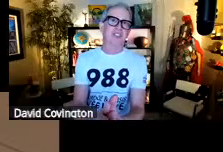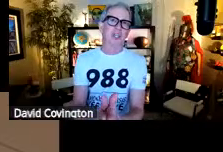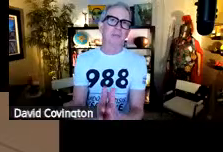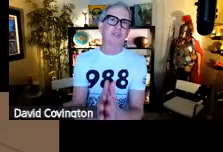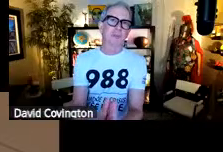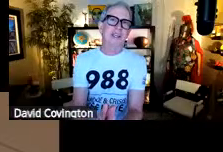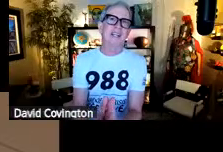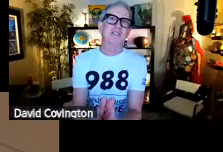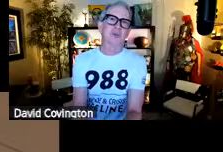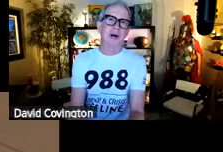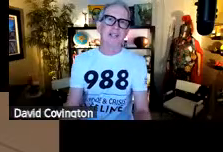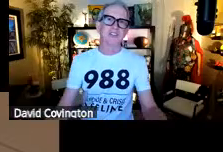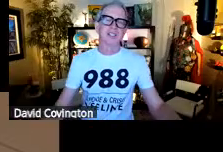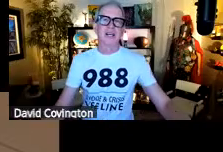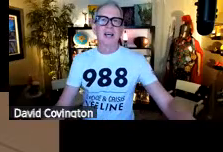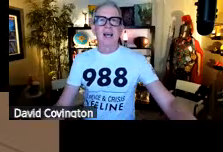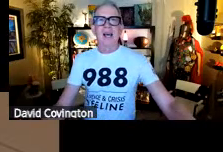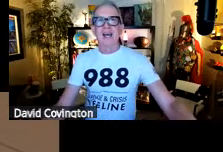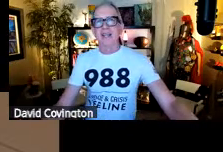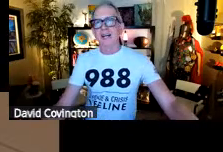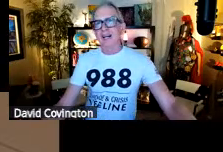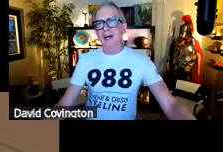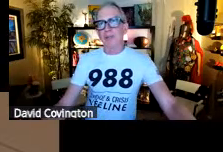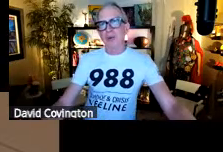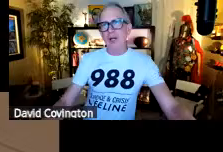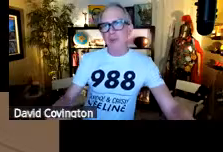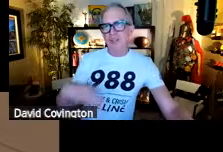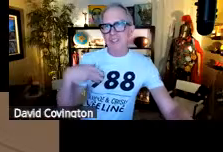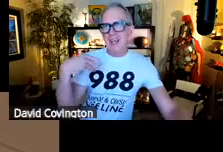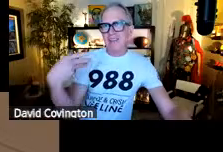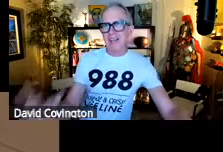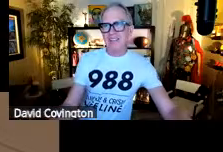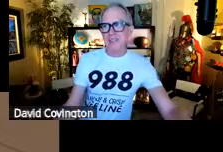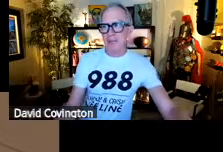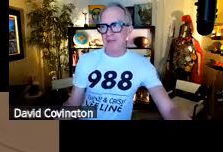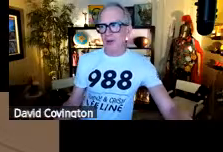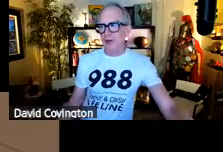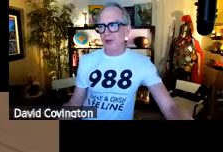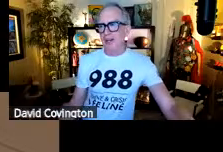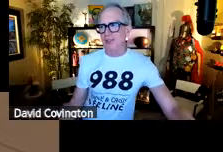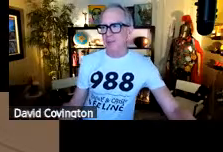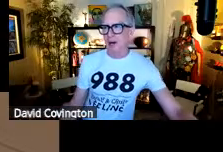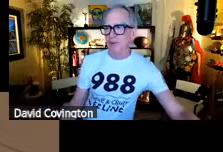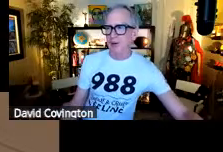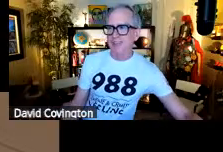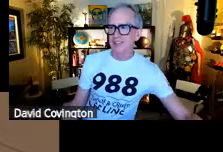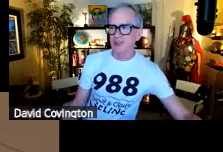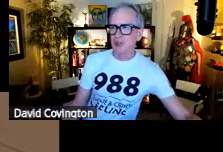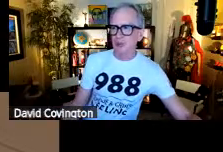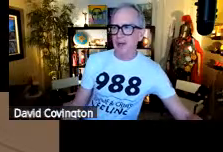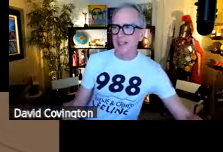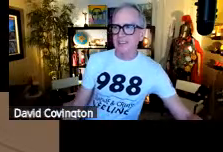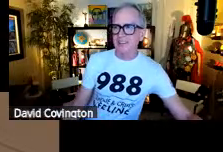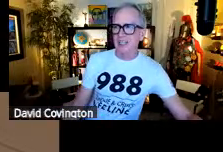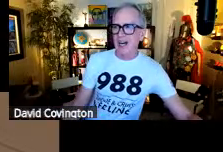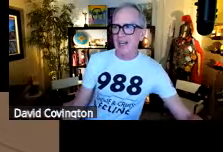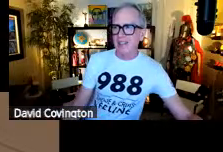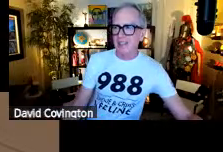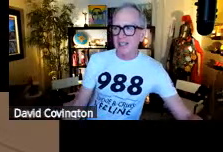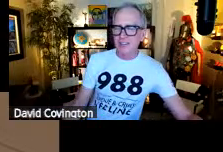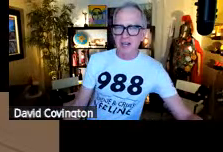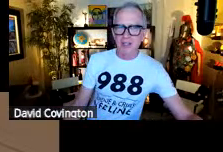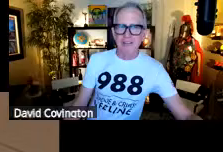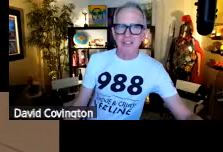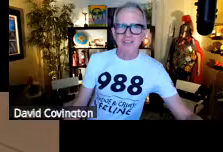difference in the terms of speed and response. And as we take that a step further, Dr. Balfour has this great